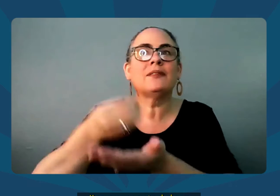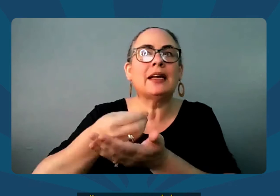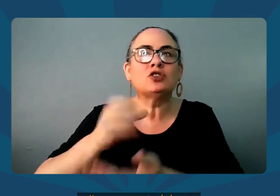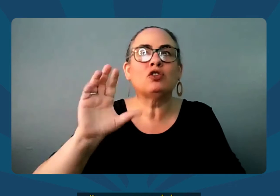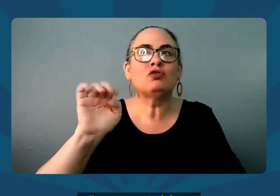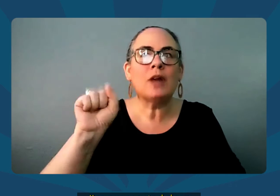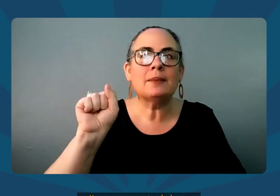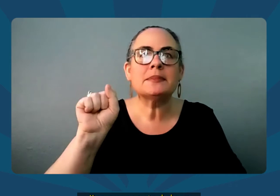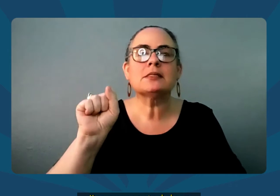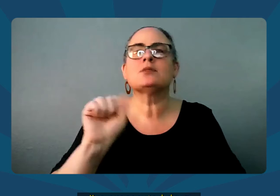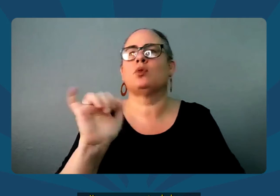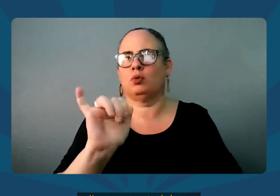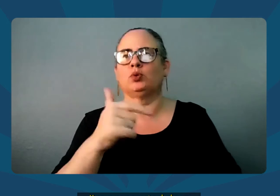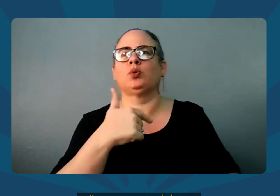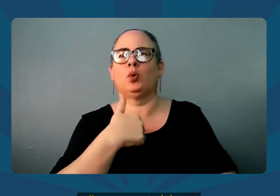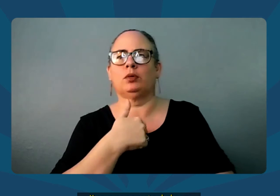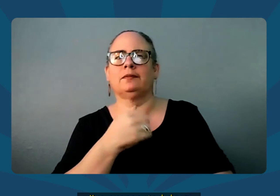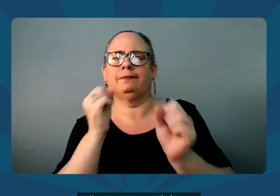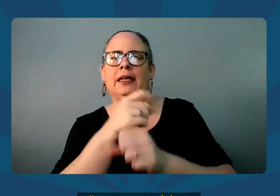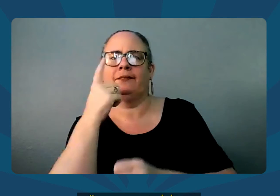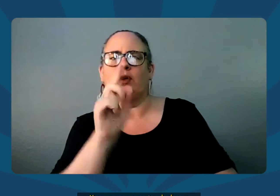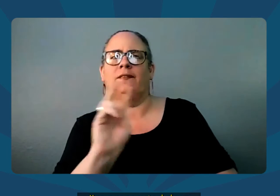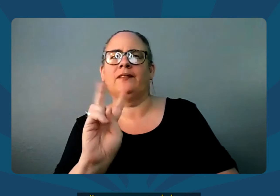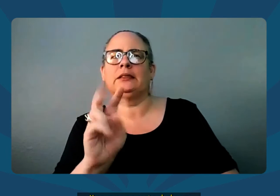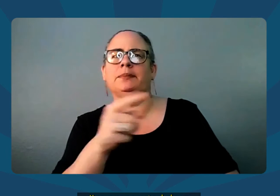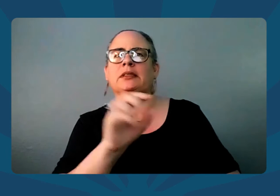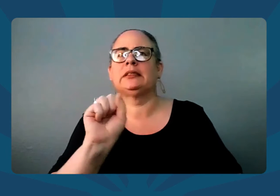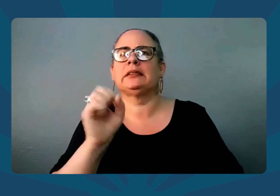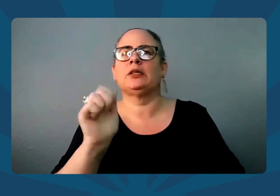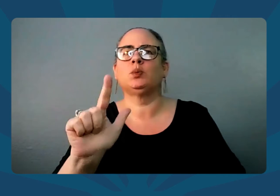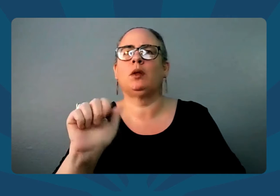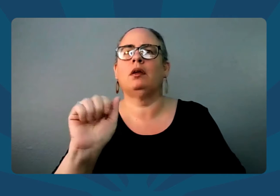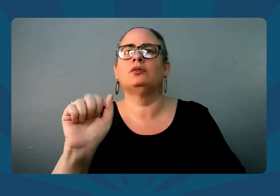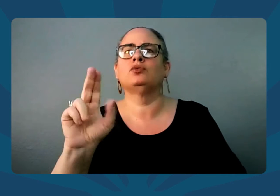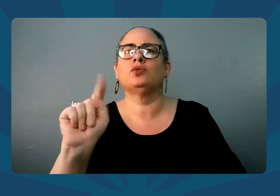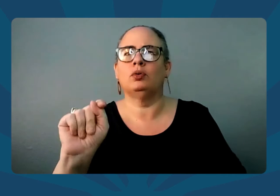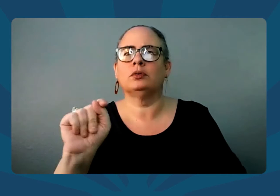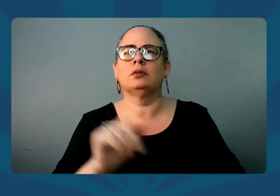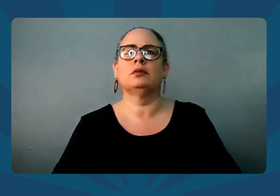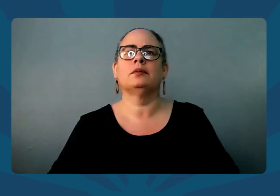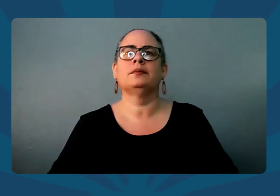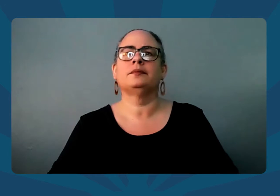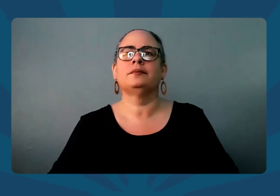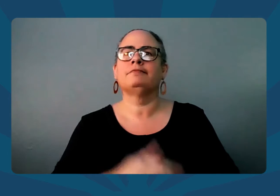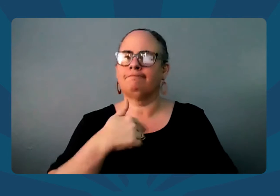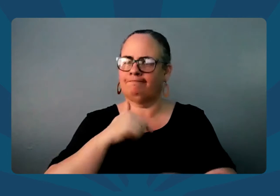I've prosecuted drug dealers, financial crimes, and fought for victims of sexual